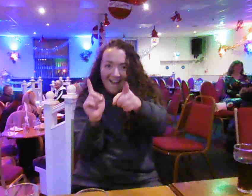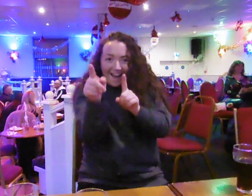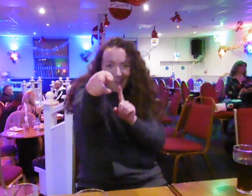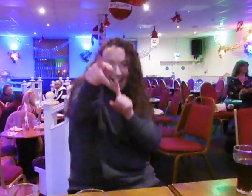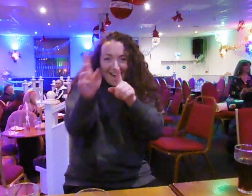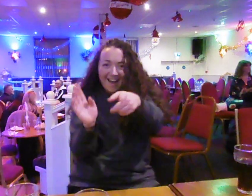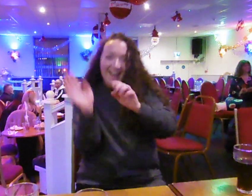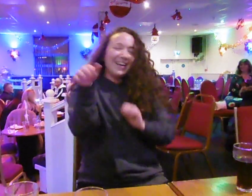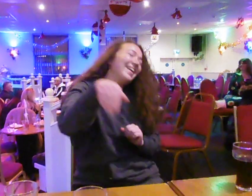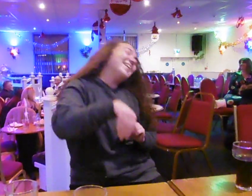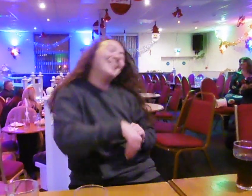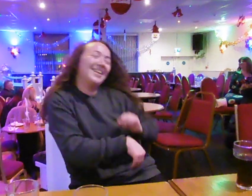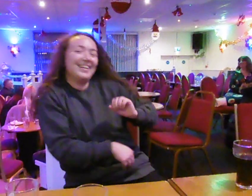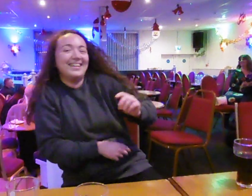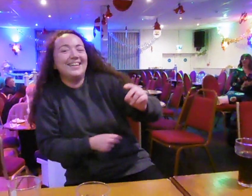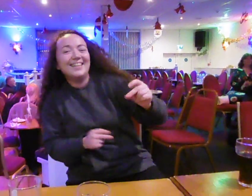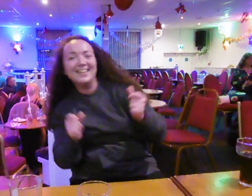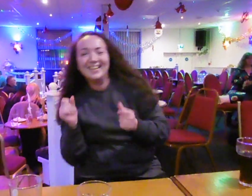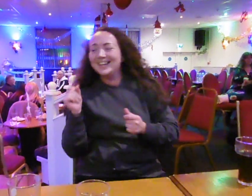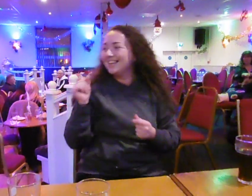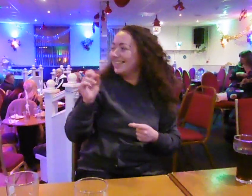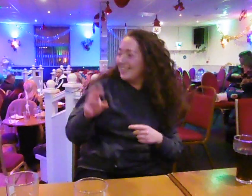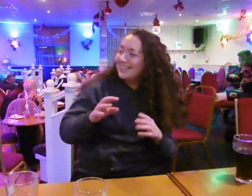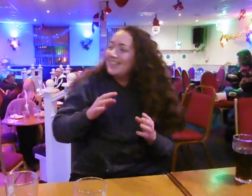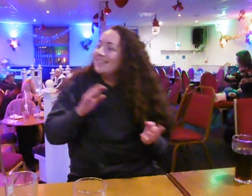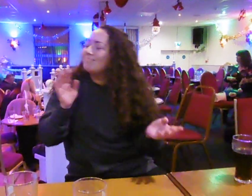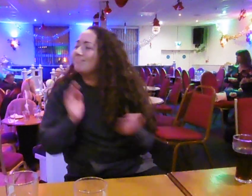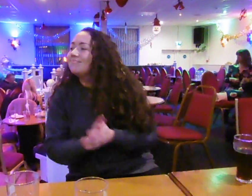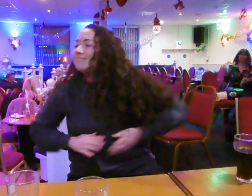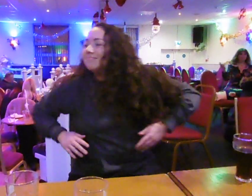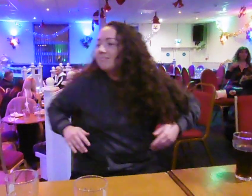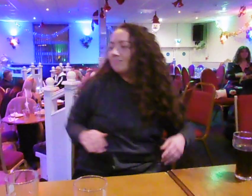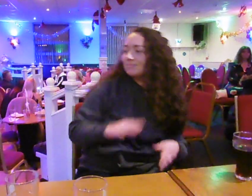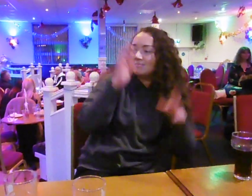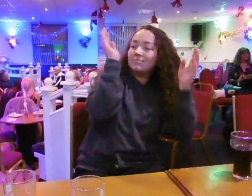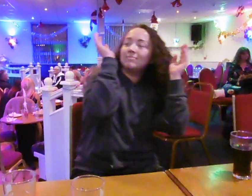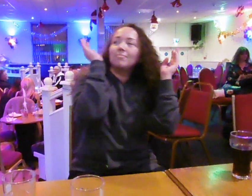Hey, I am walking, the rest I've got, oh yeah, oh yeah